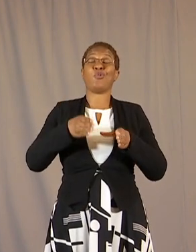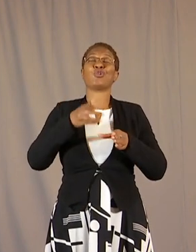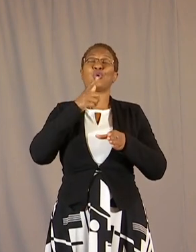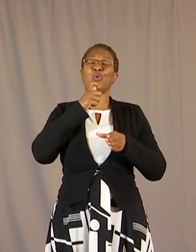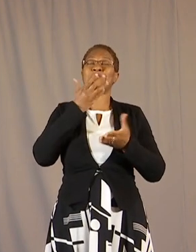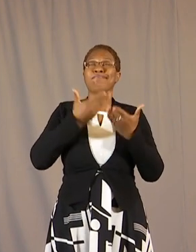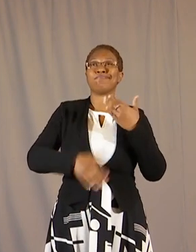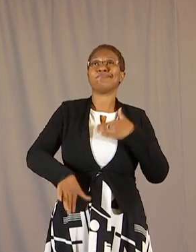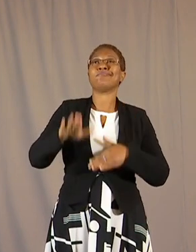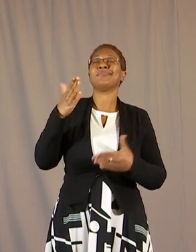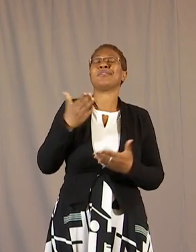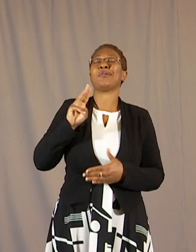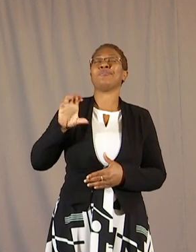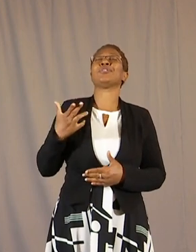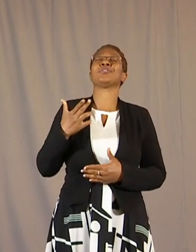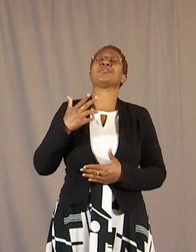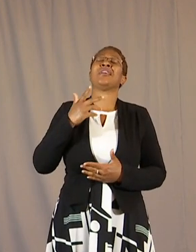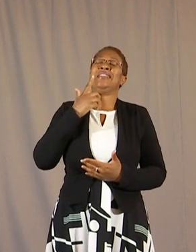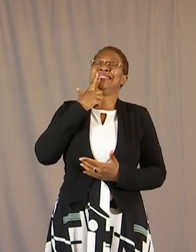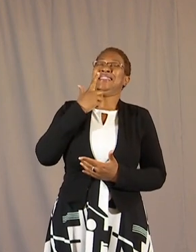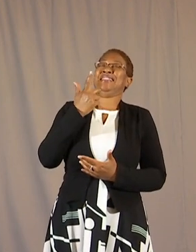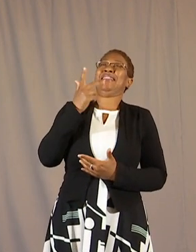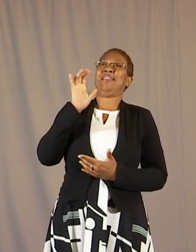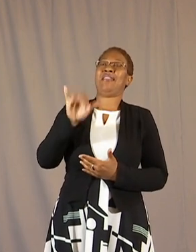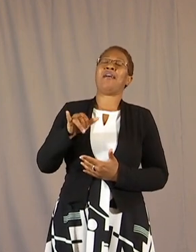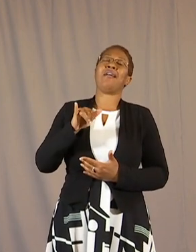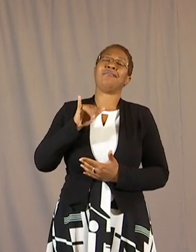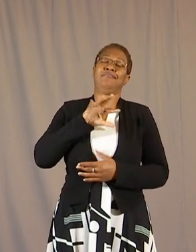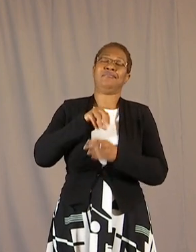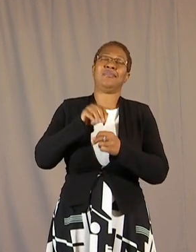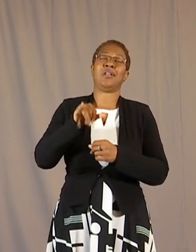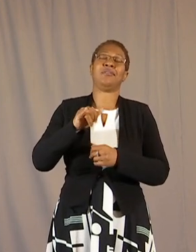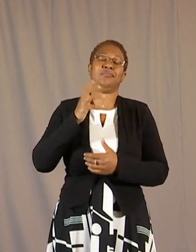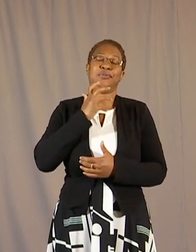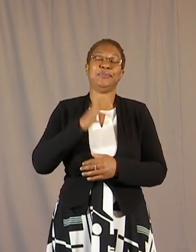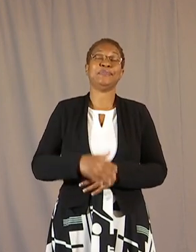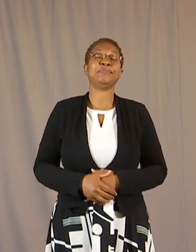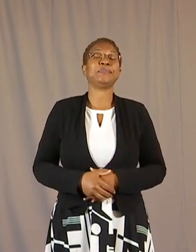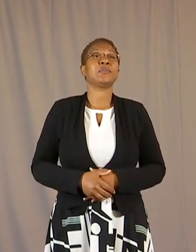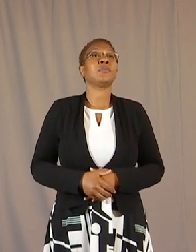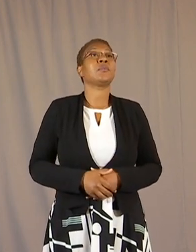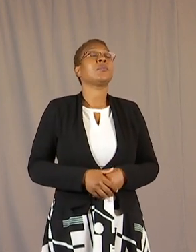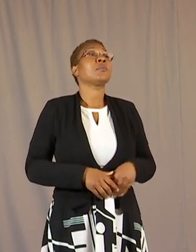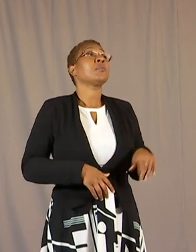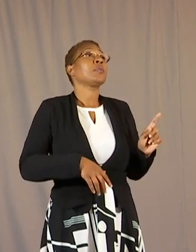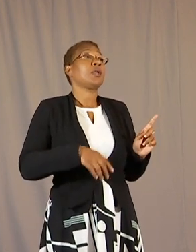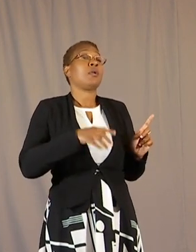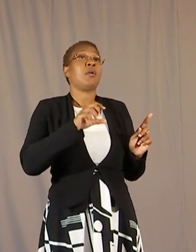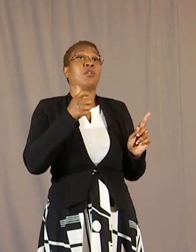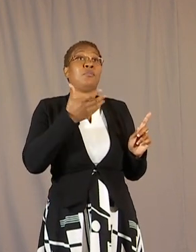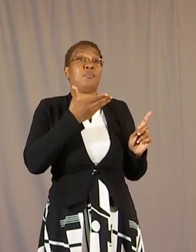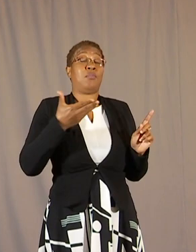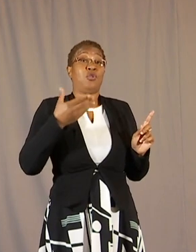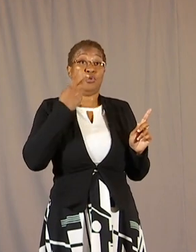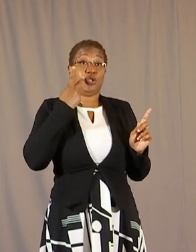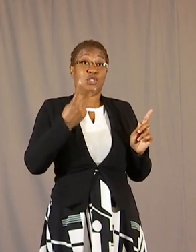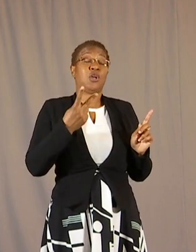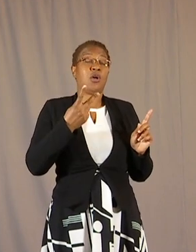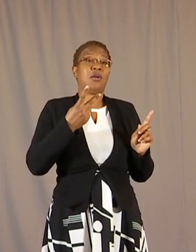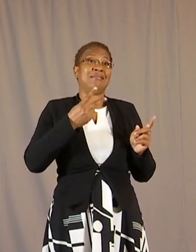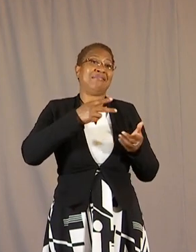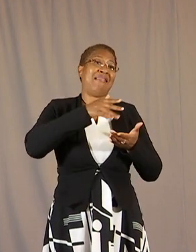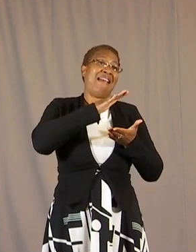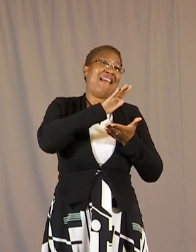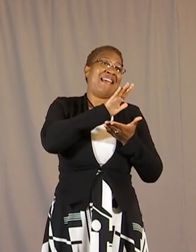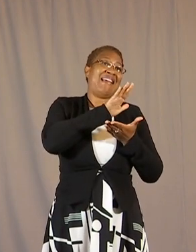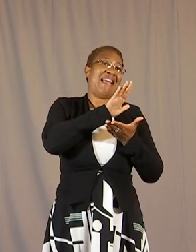Yeah, I love you lifting that up about being interdisciplinary, because I think the other piece of it is that you saw academe. We had